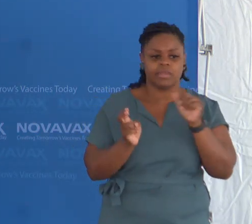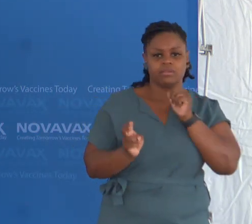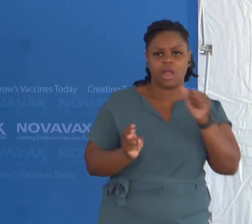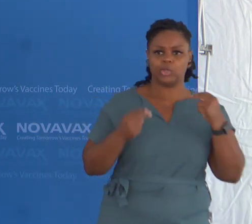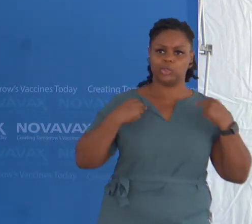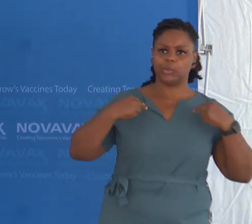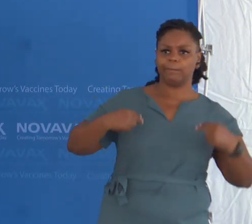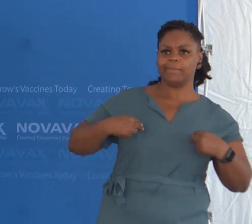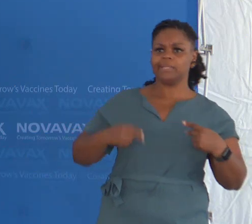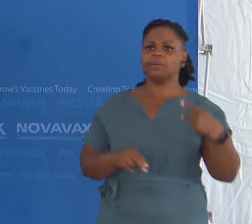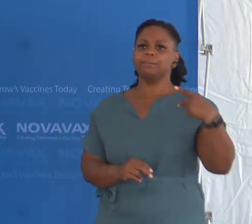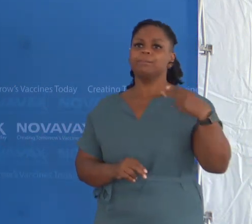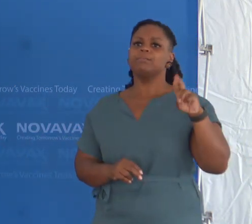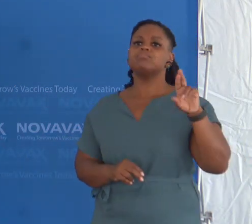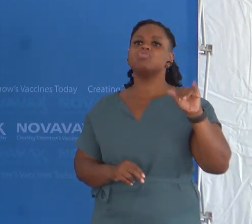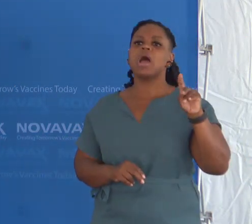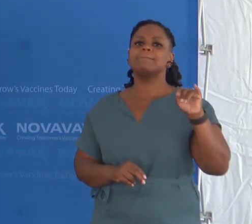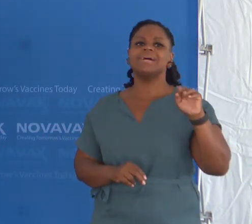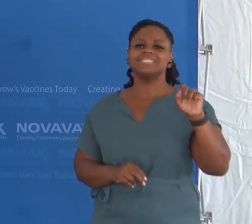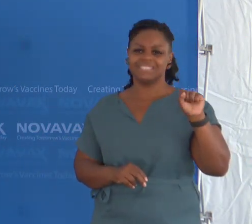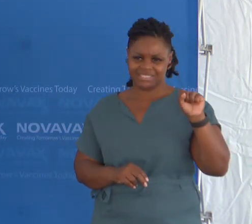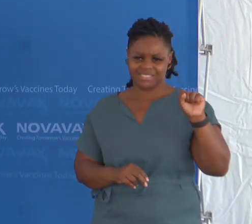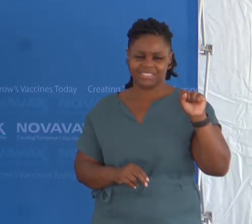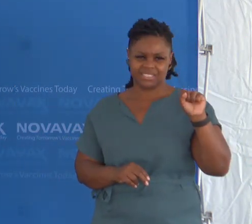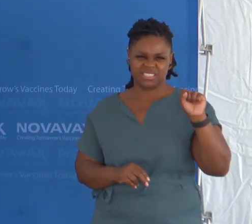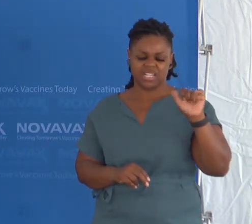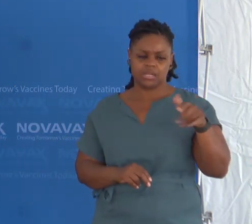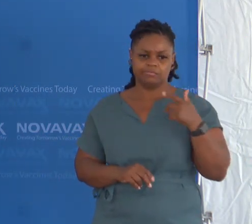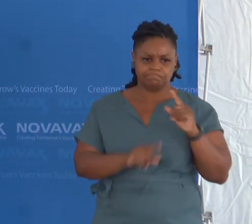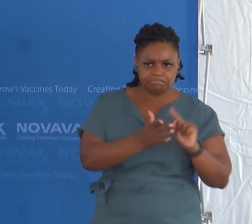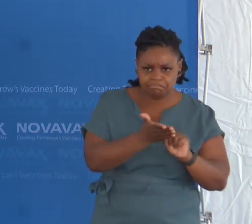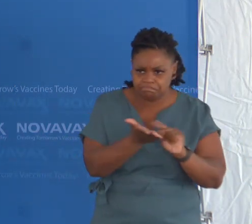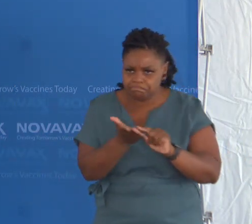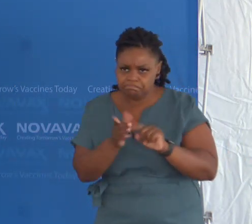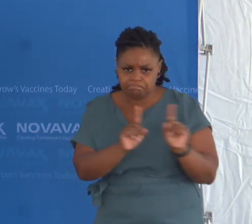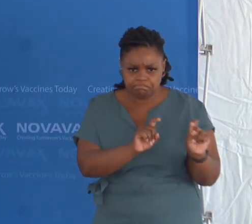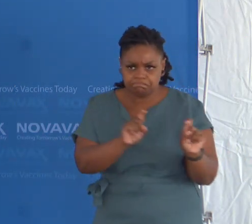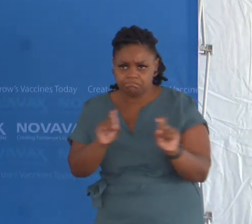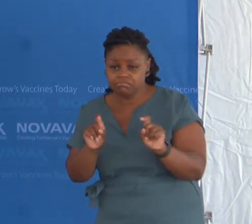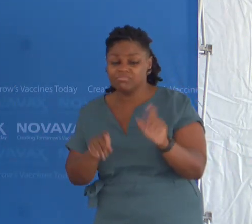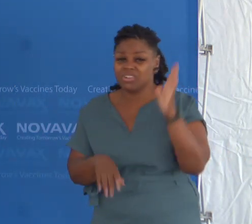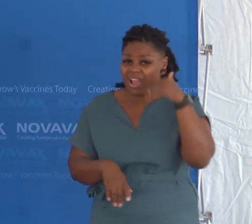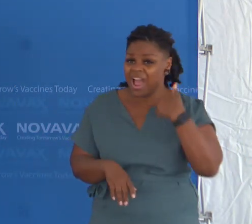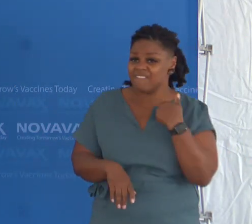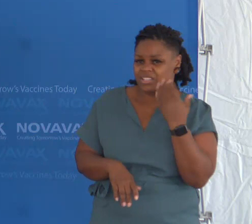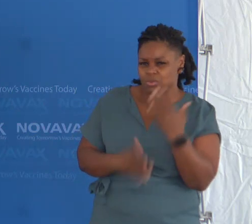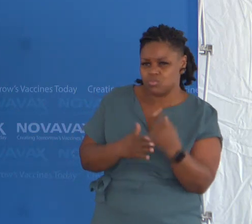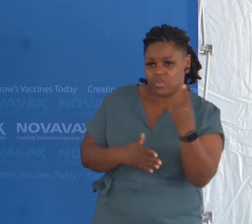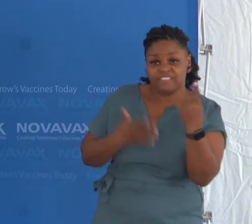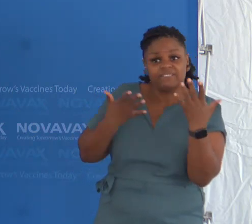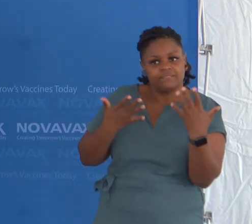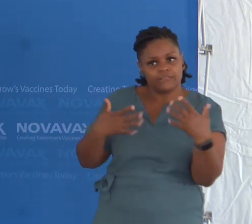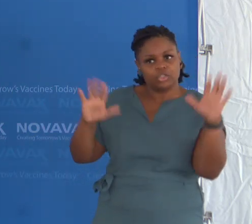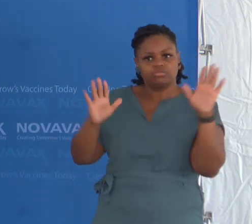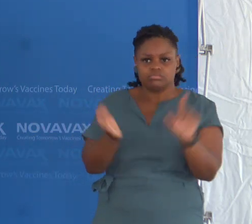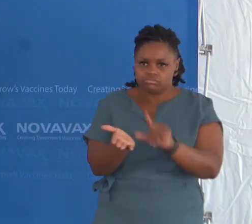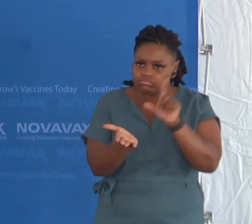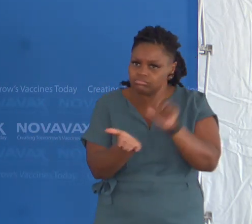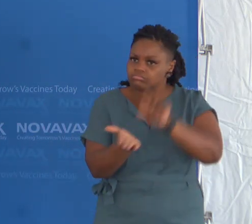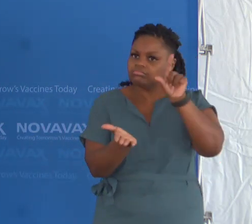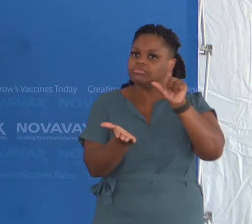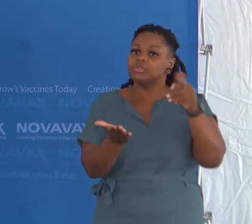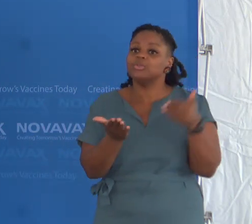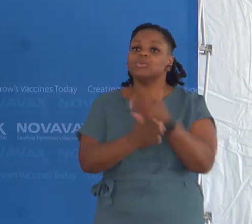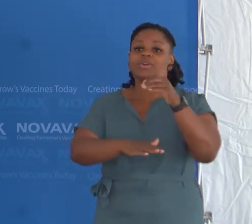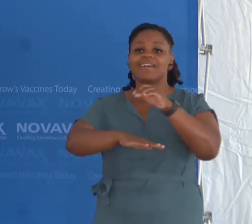in phase 1 trials that we finished and published in the New England Journal of Medicine a couple of weeks ago, showing that